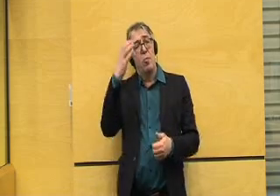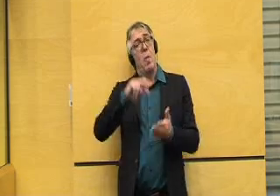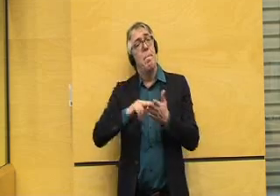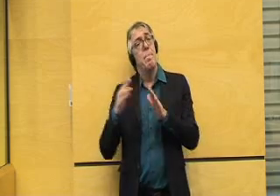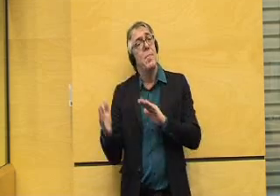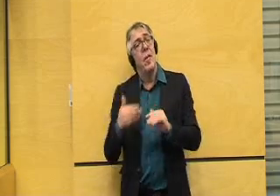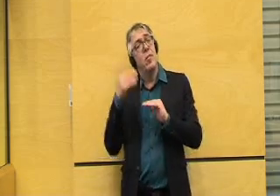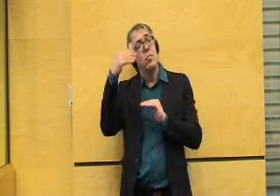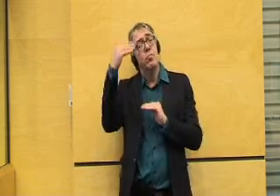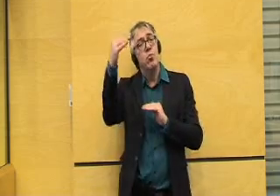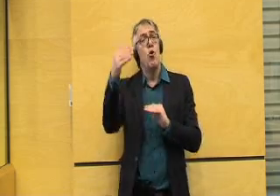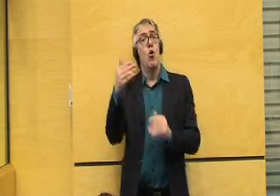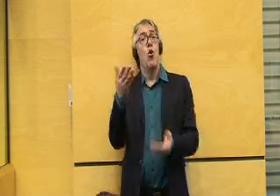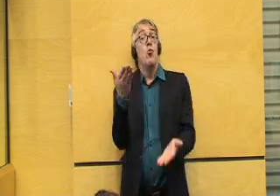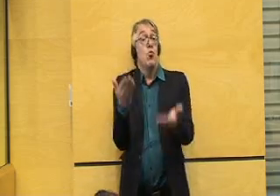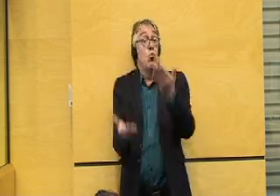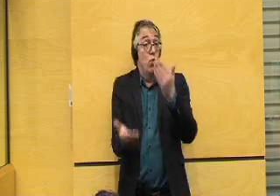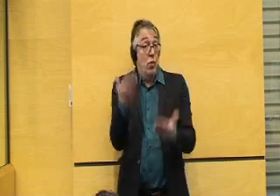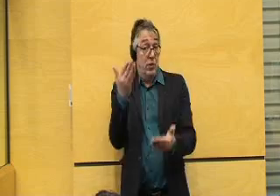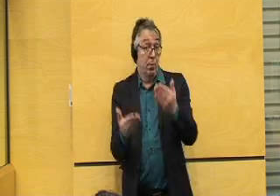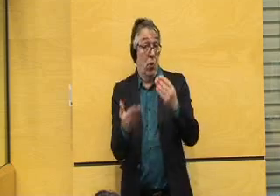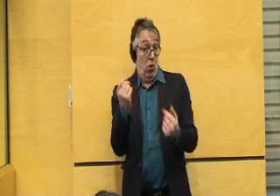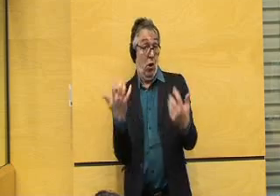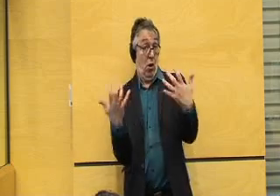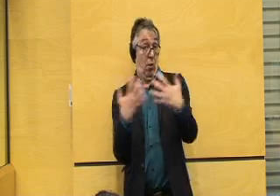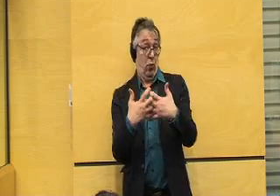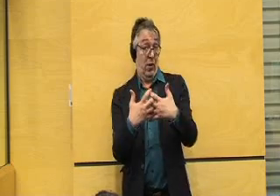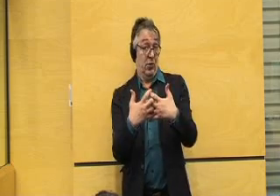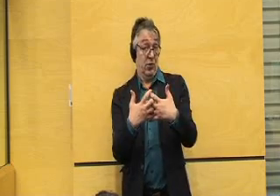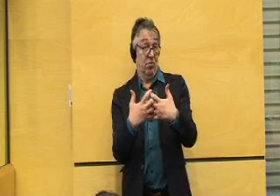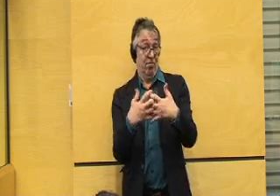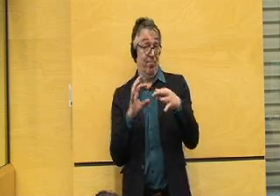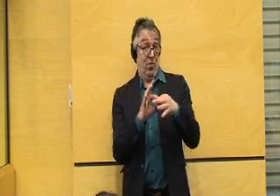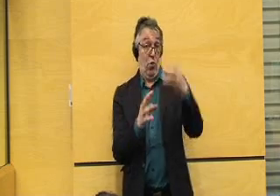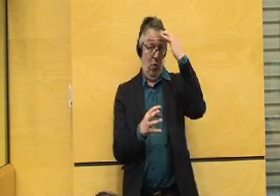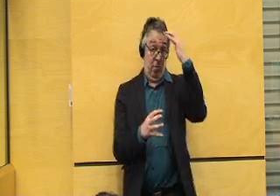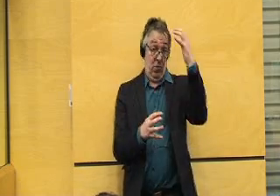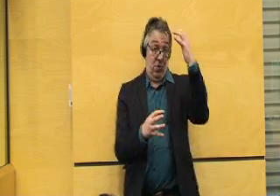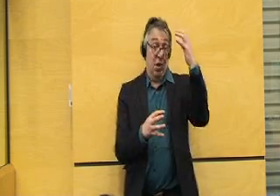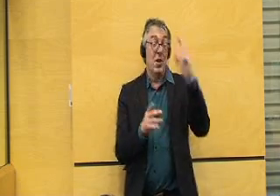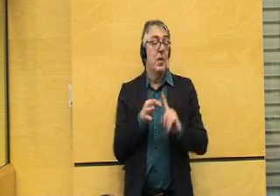in public sector, especially in juridical systems. Thank you.